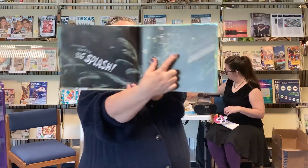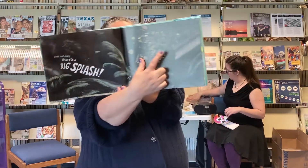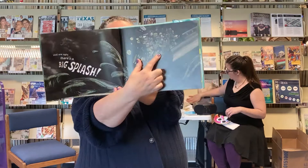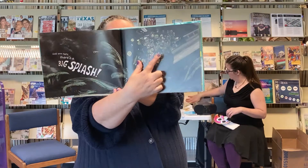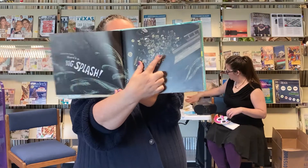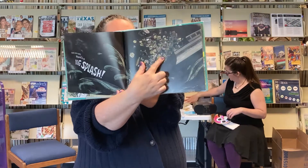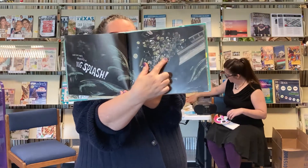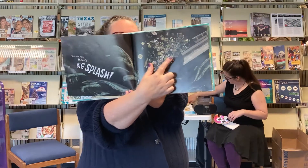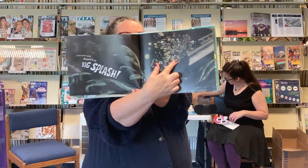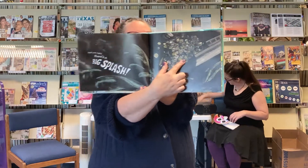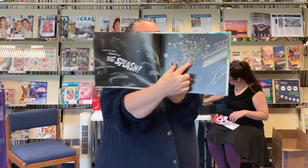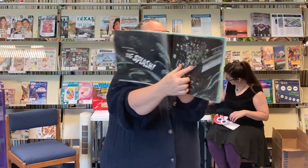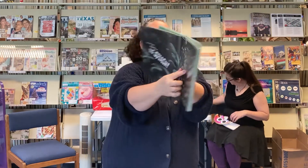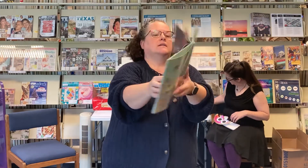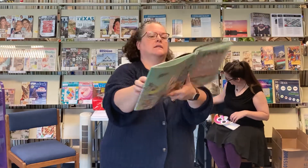that's fallen in.